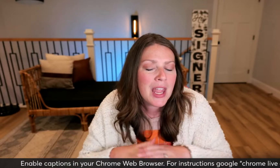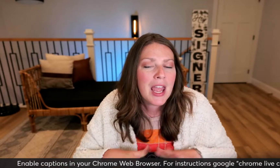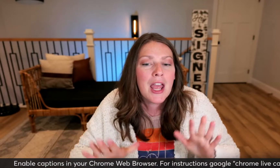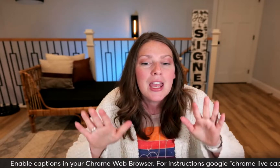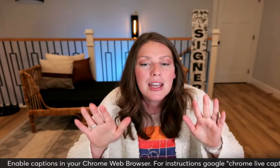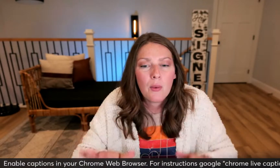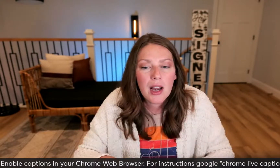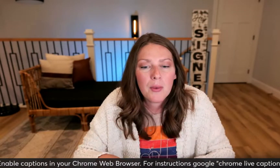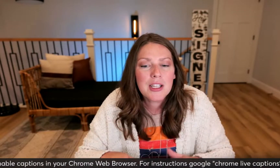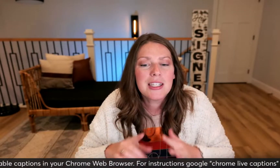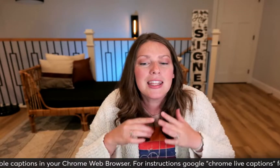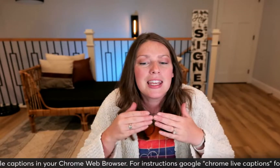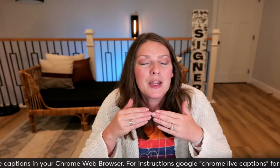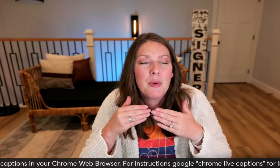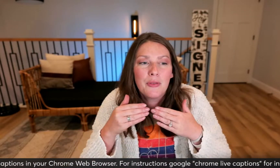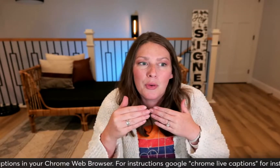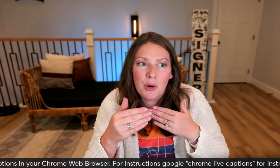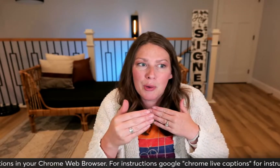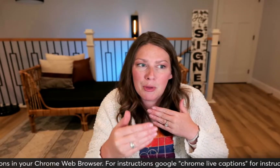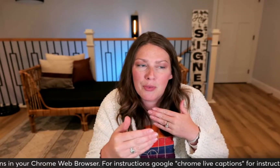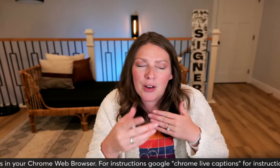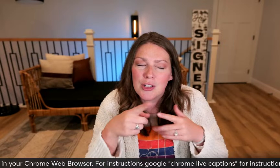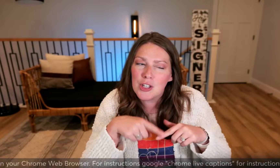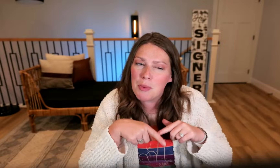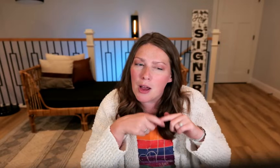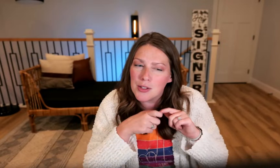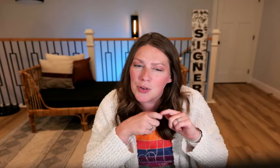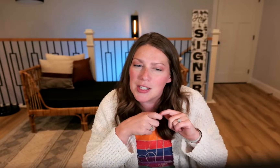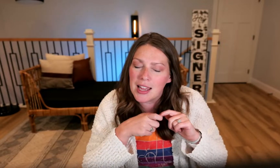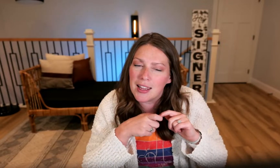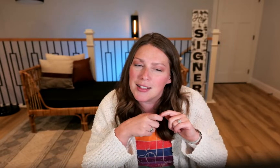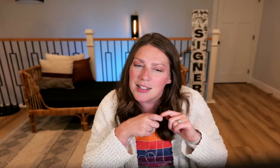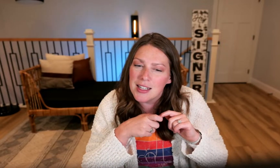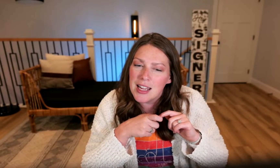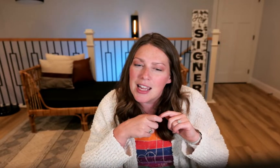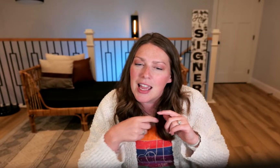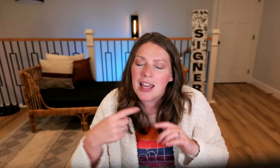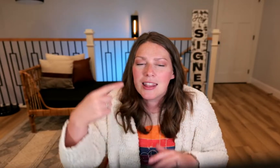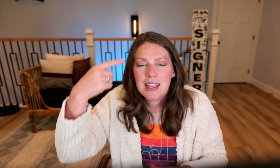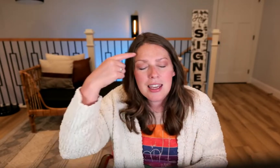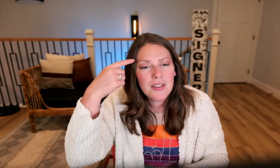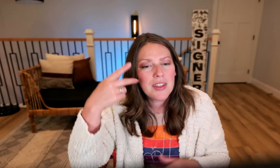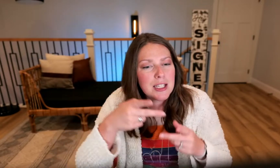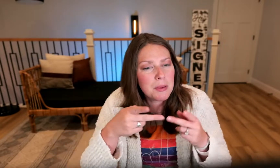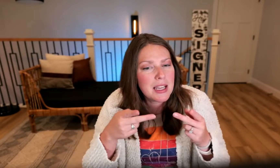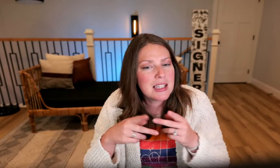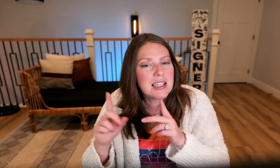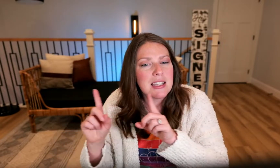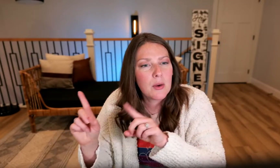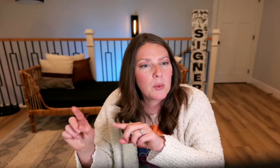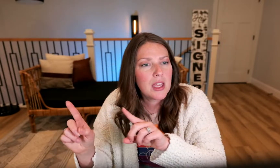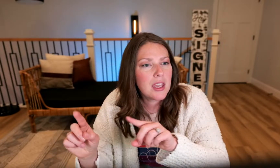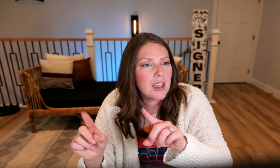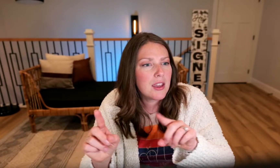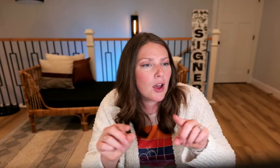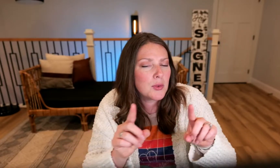all right? Now, what I want us to think before we move on is just pause for a second and think of these places that we go to